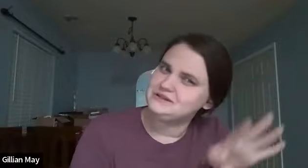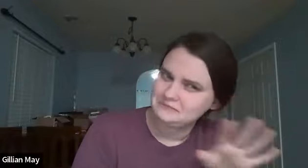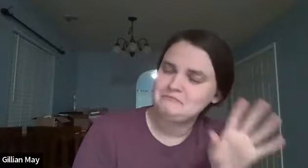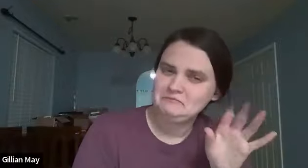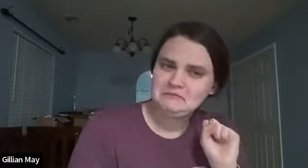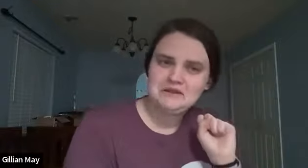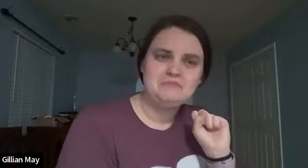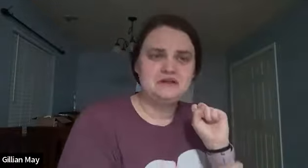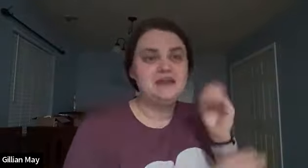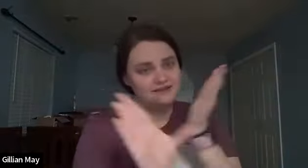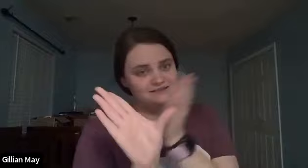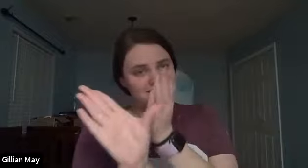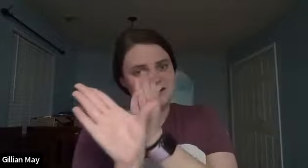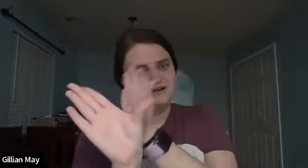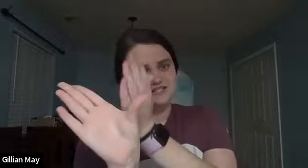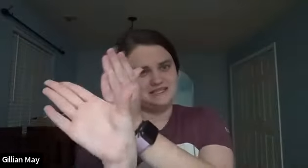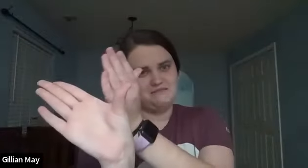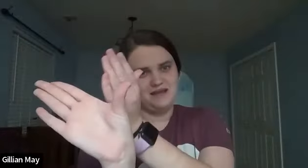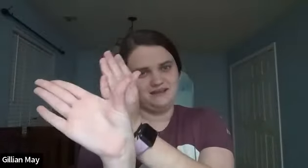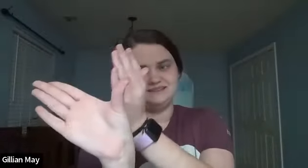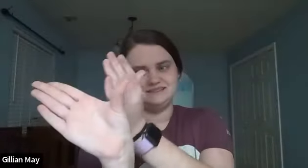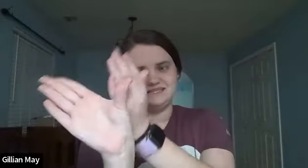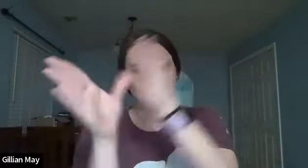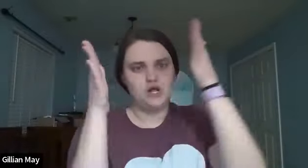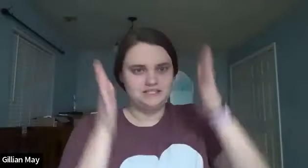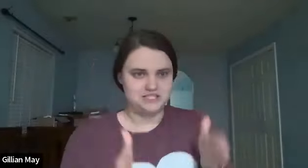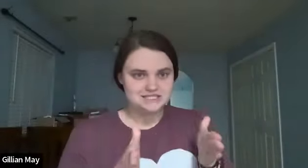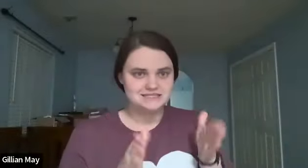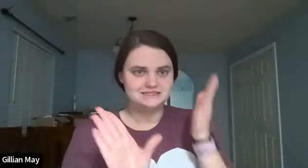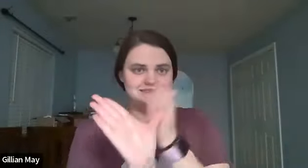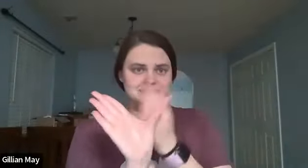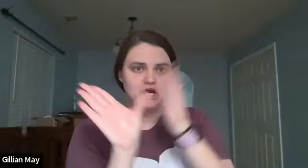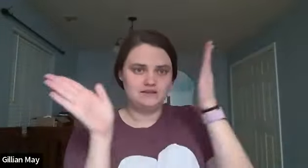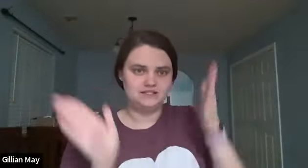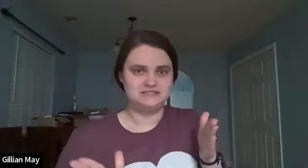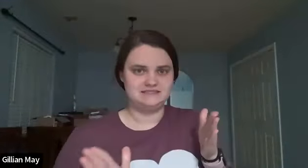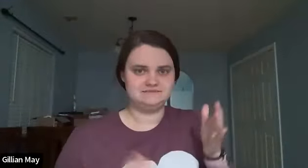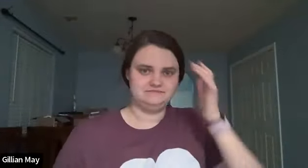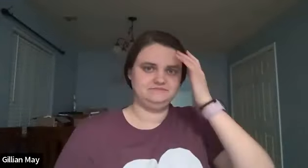Like, but yeah, psychologist is that backhand. Psychologist.